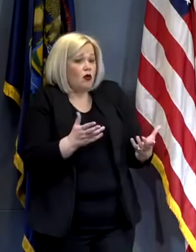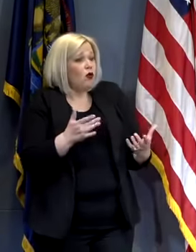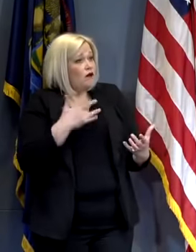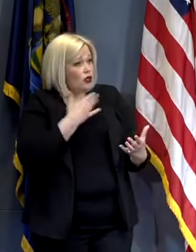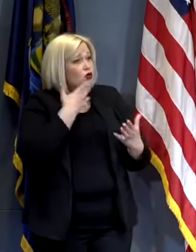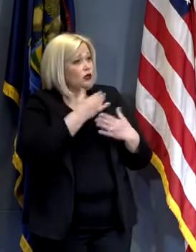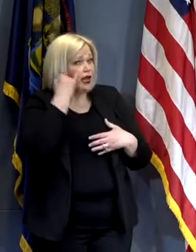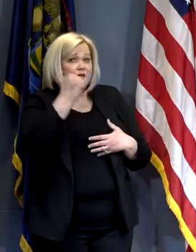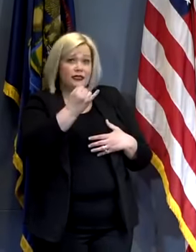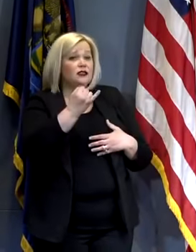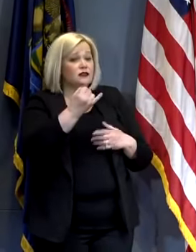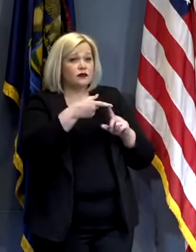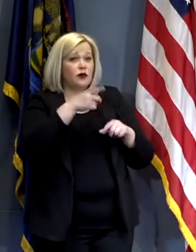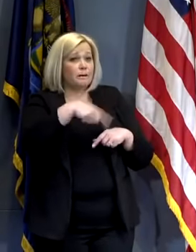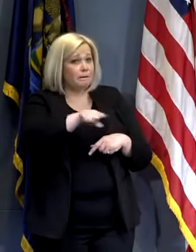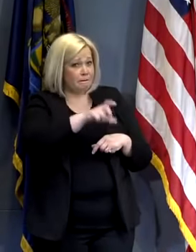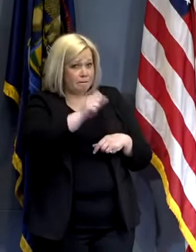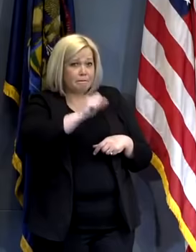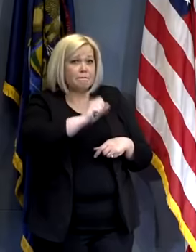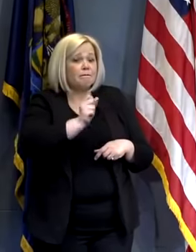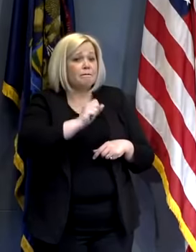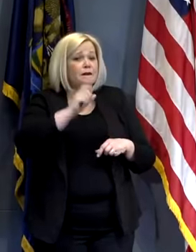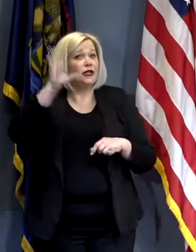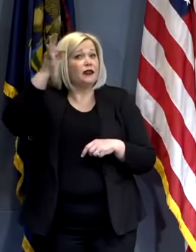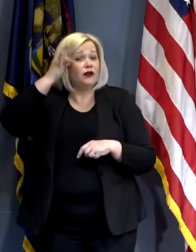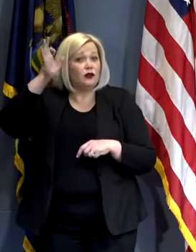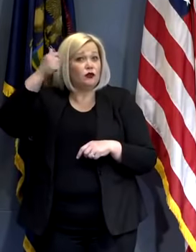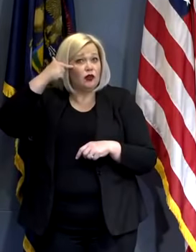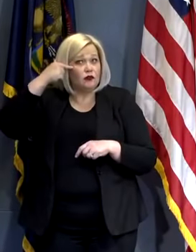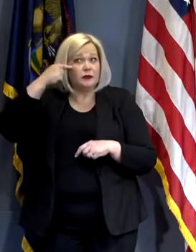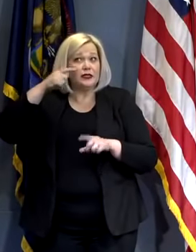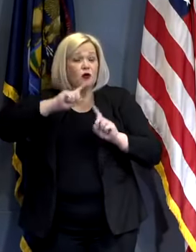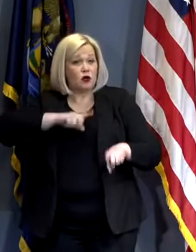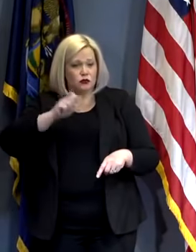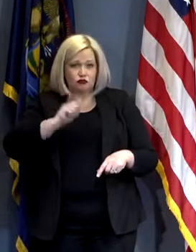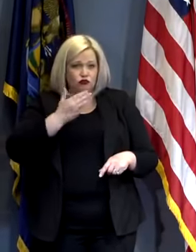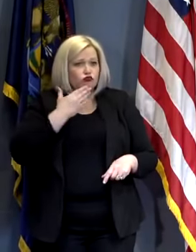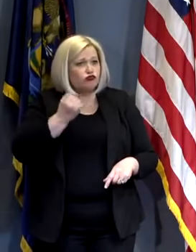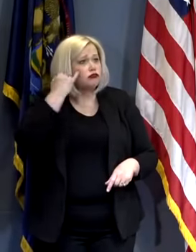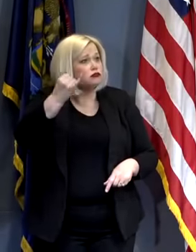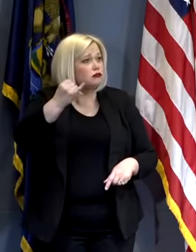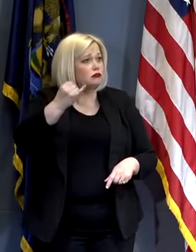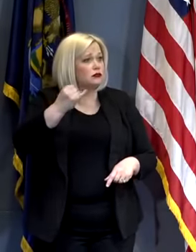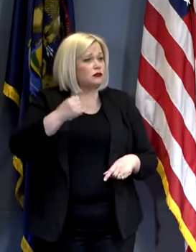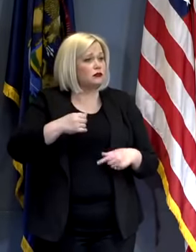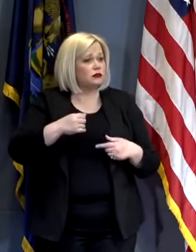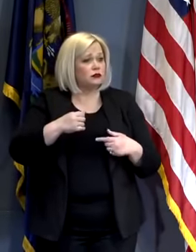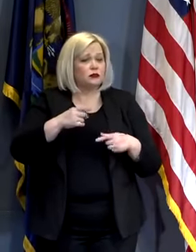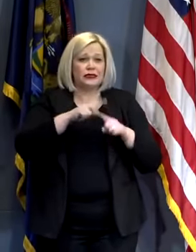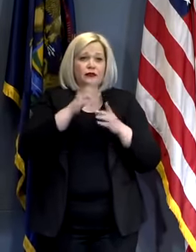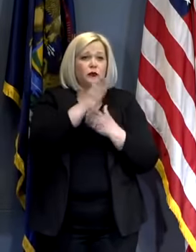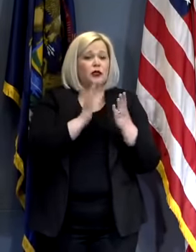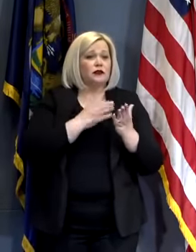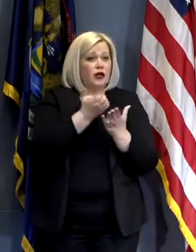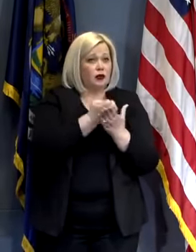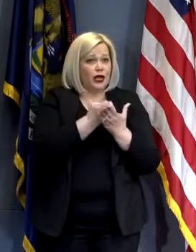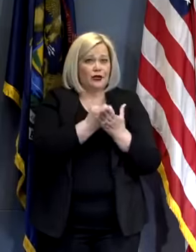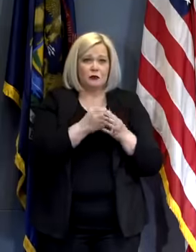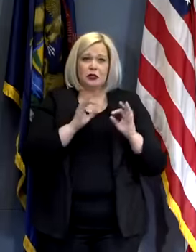that there's some good ideas in what the federal government said. I think that there are good ideas from different segments of our economy that